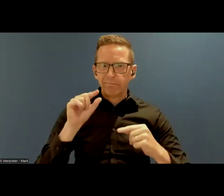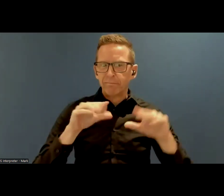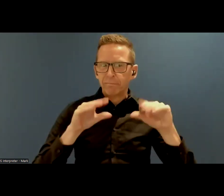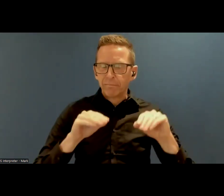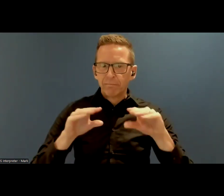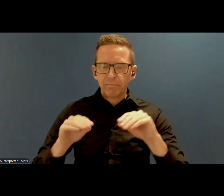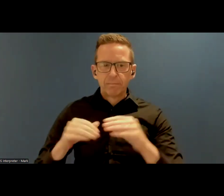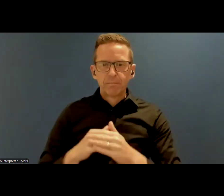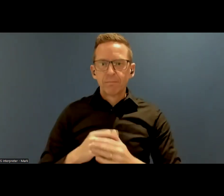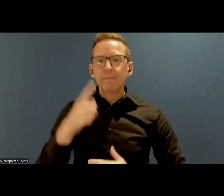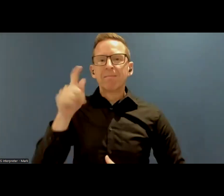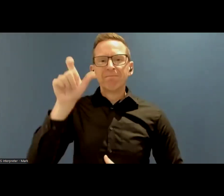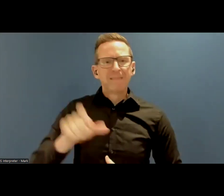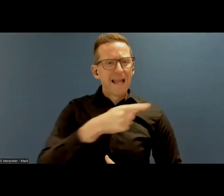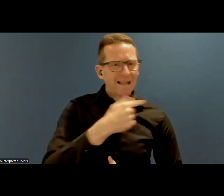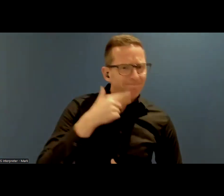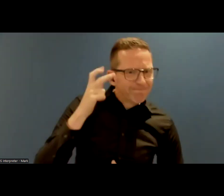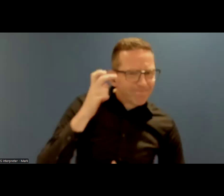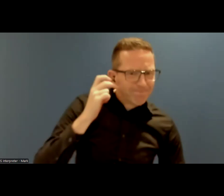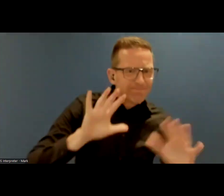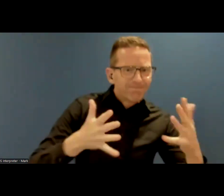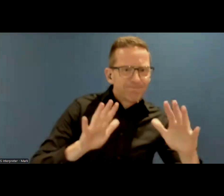Your voice is breaking a bit.